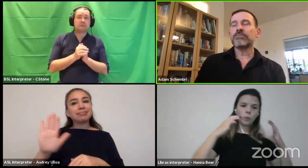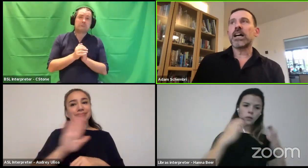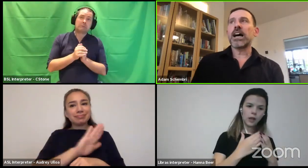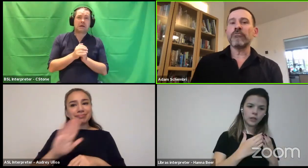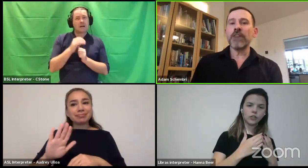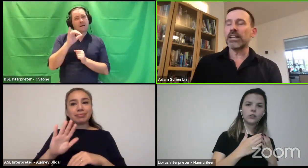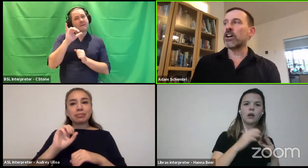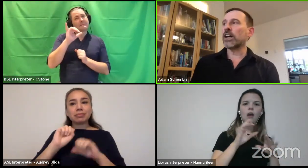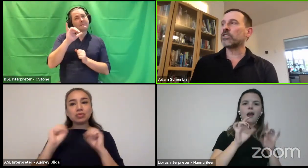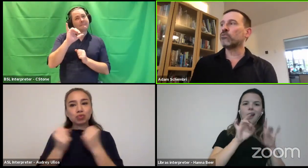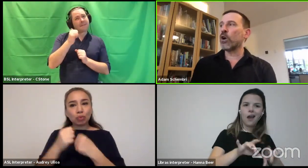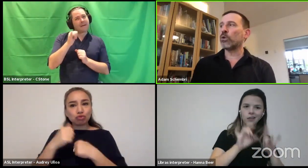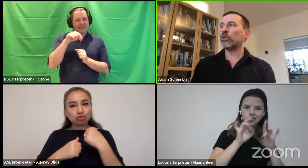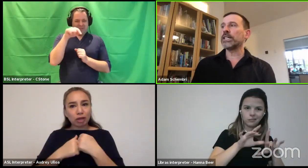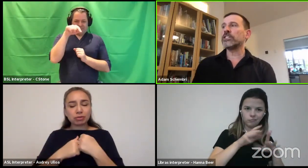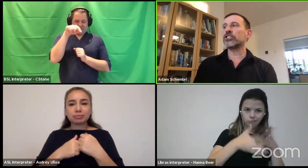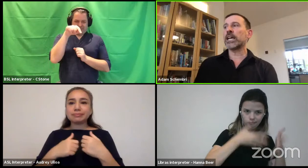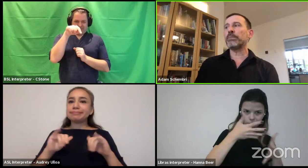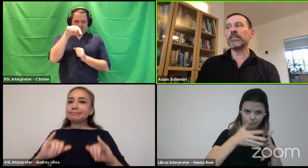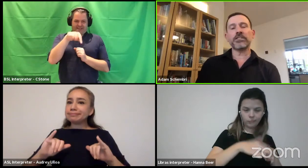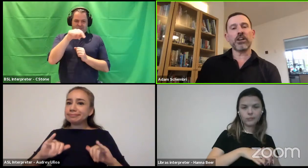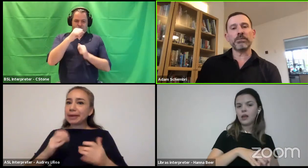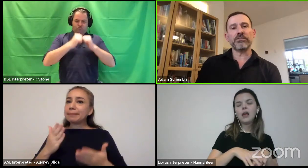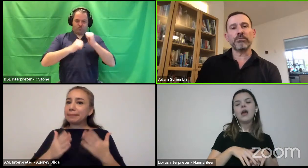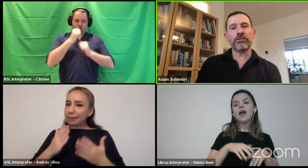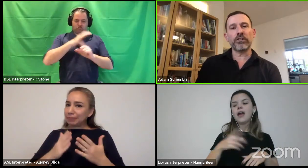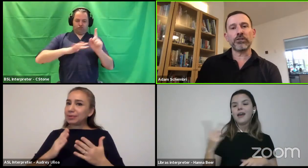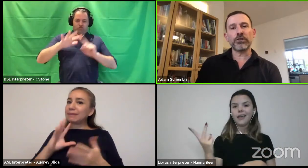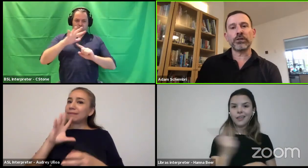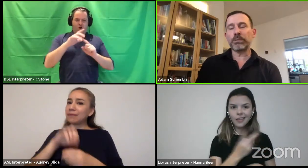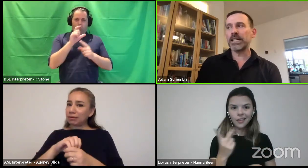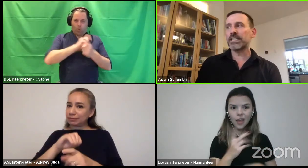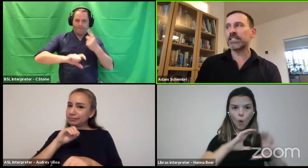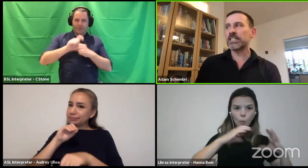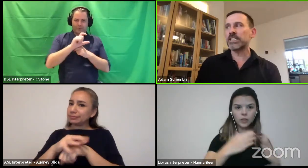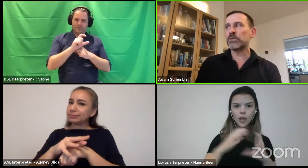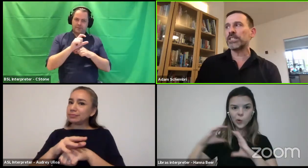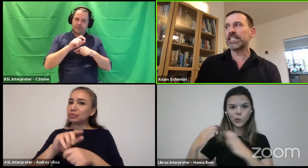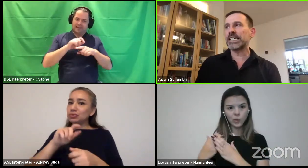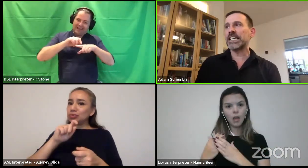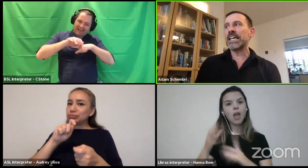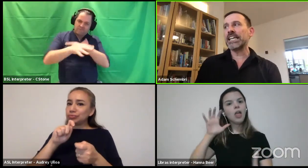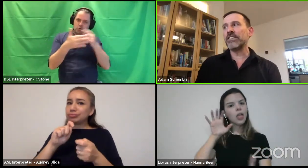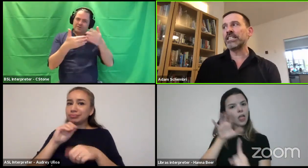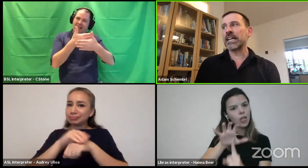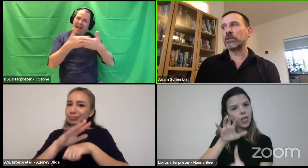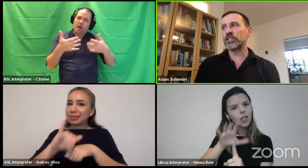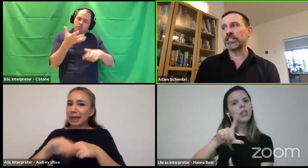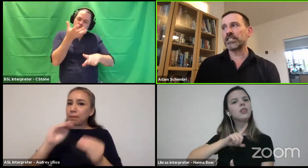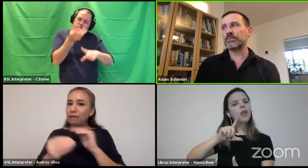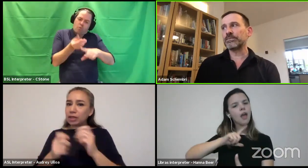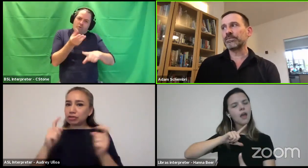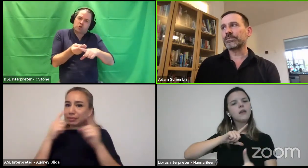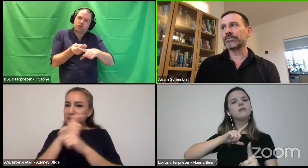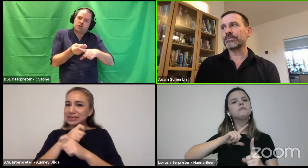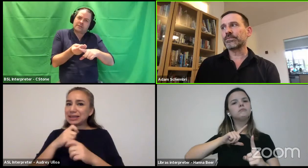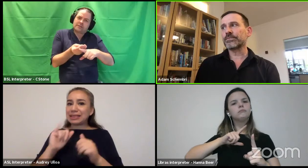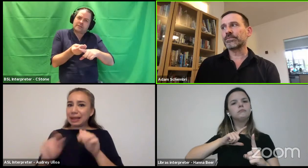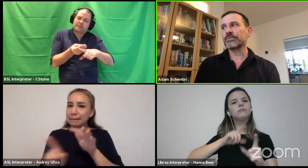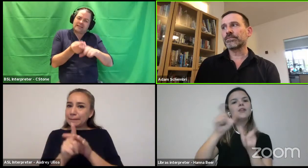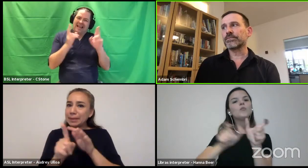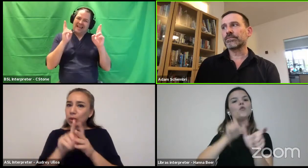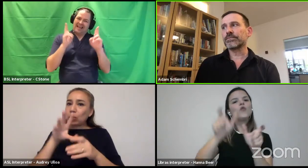previously unrecognized role in shaping the types of morphological complexities we see in these languages.